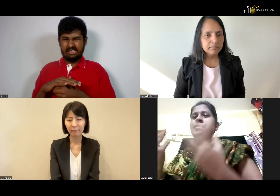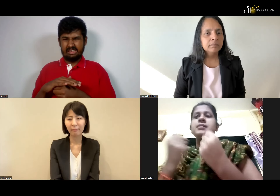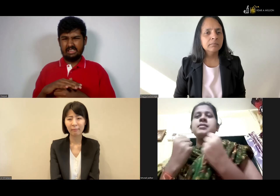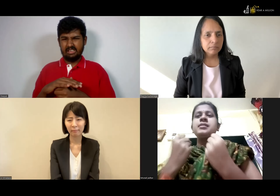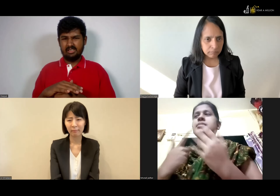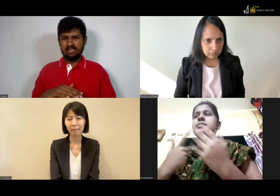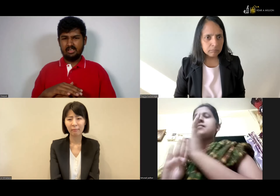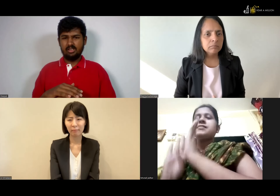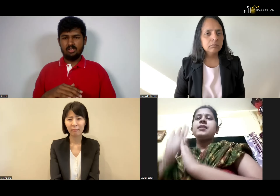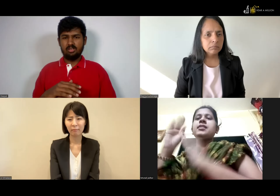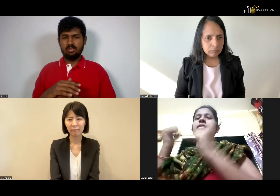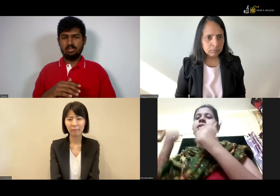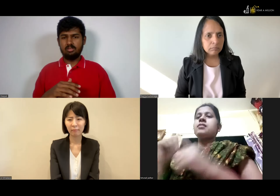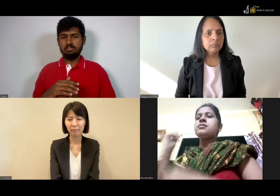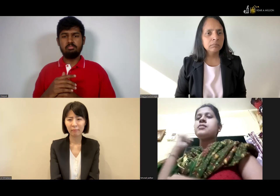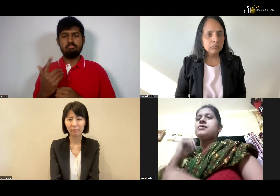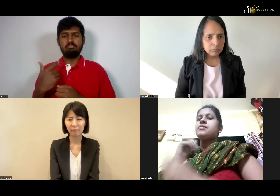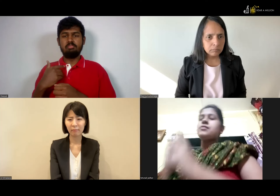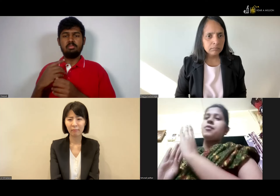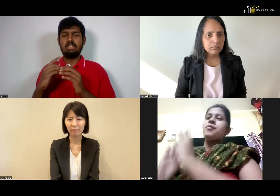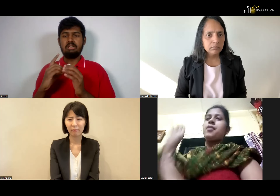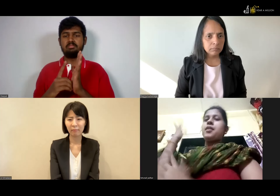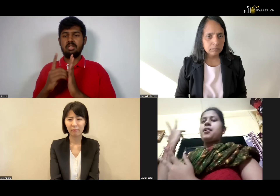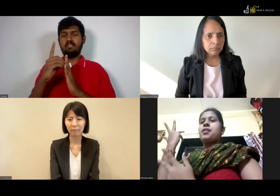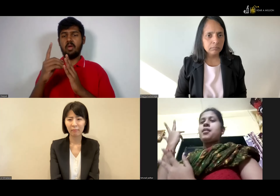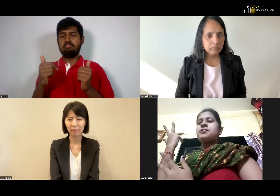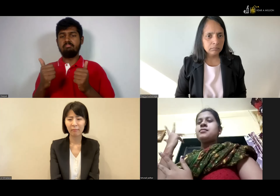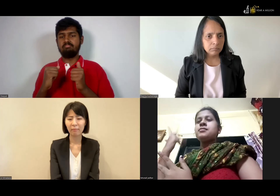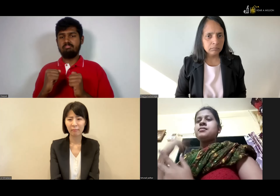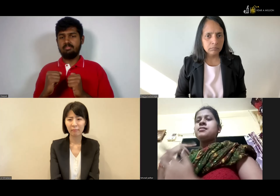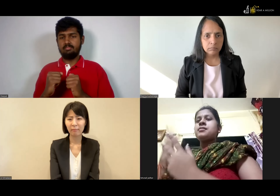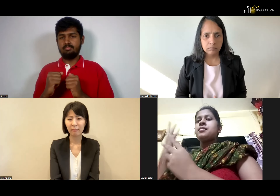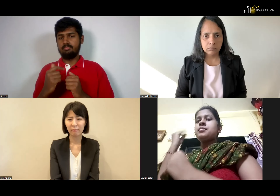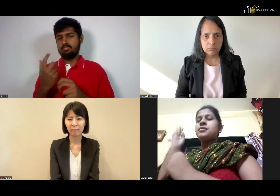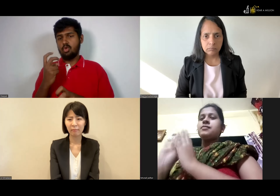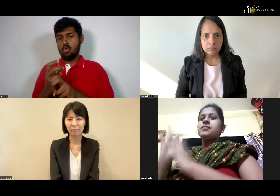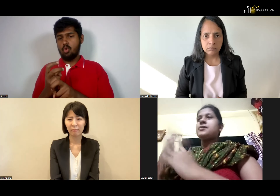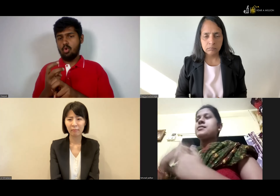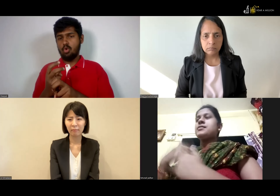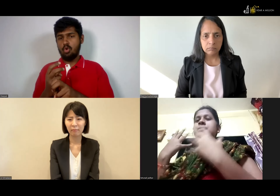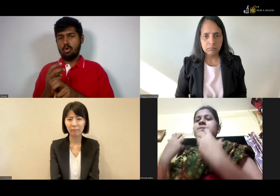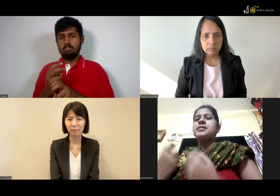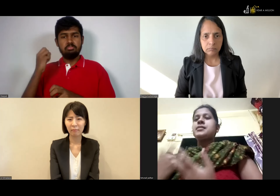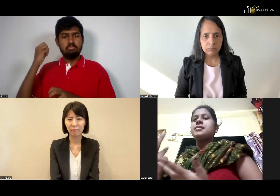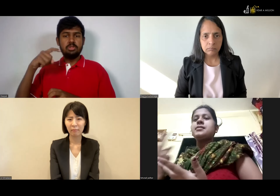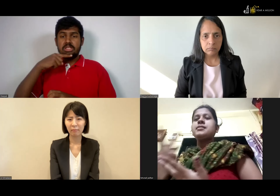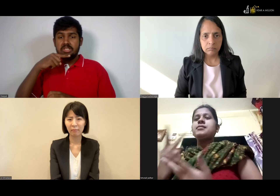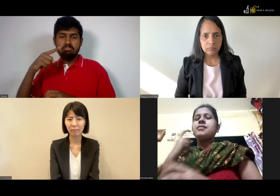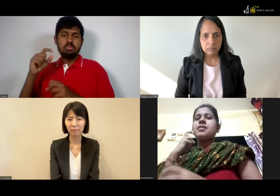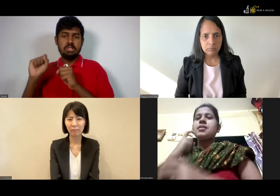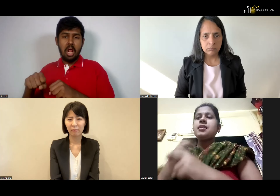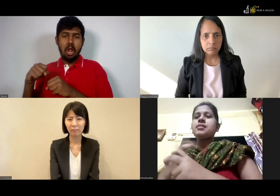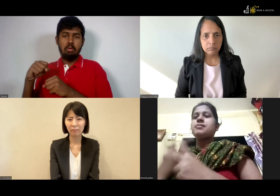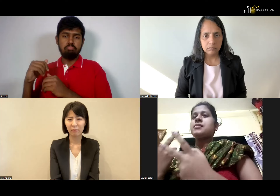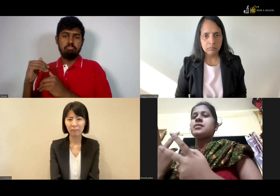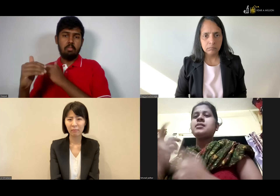I feel very discriminated, and I feel that, you know, I have not really developed, and